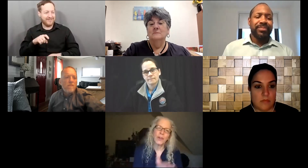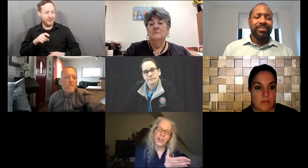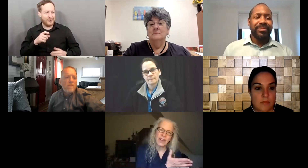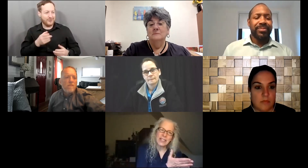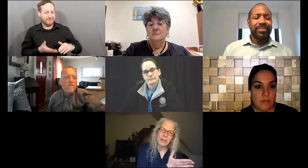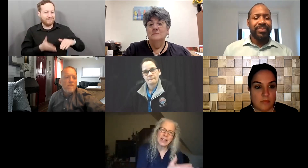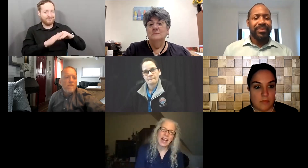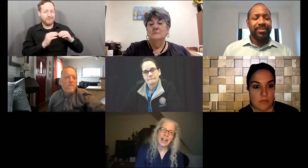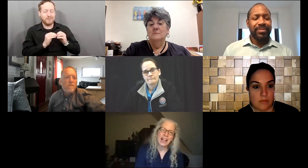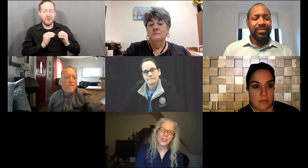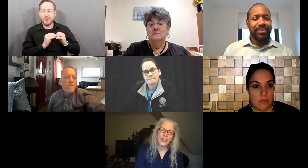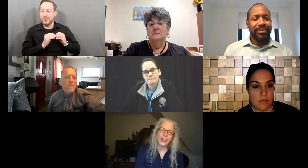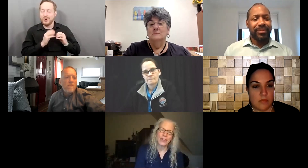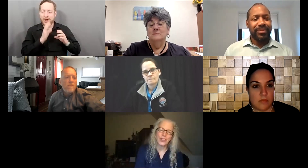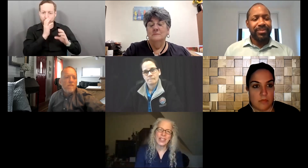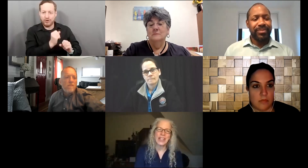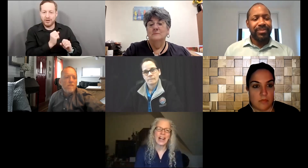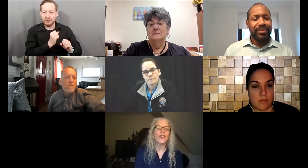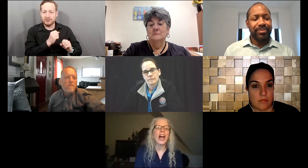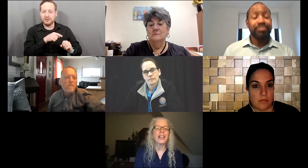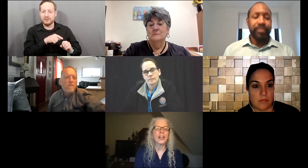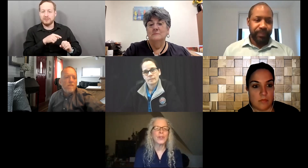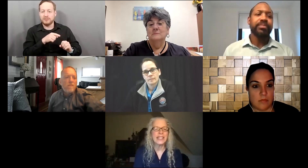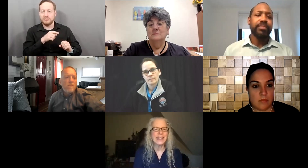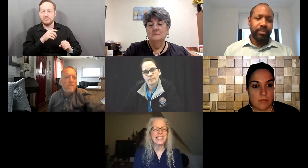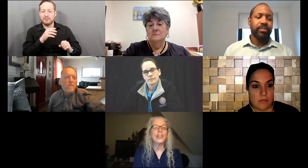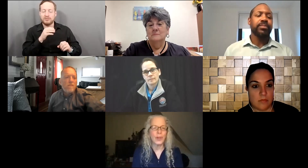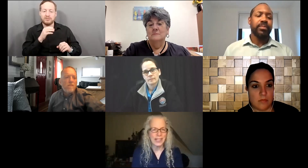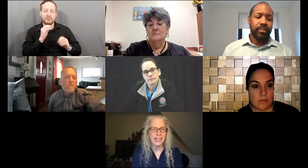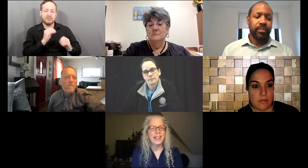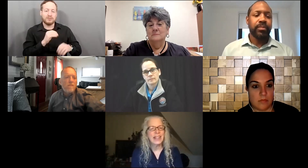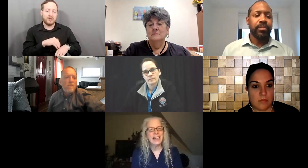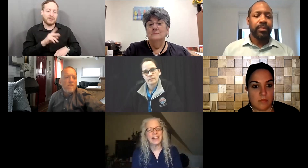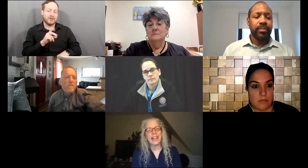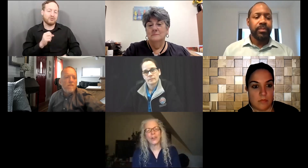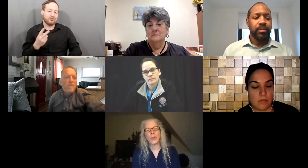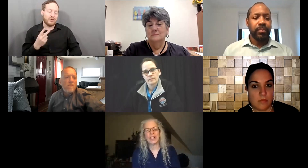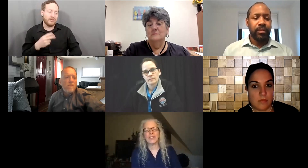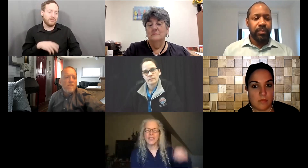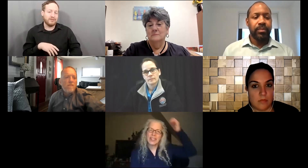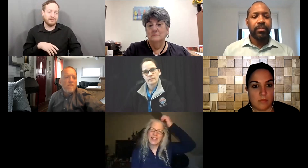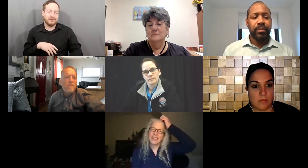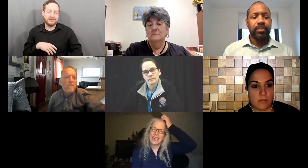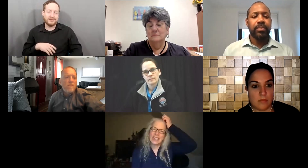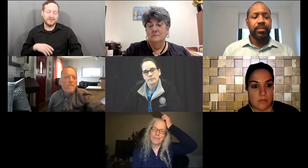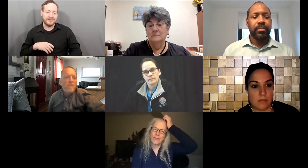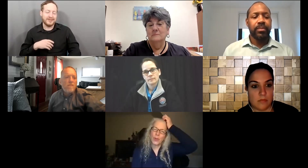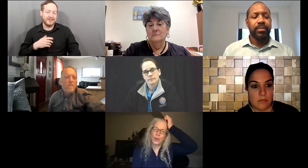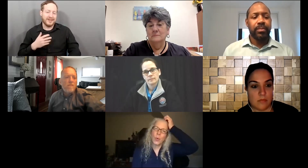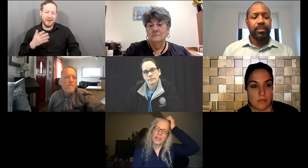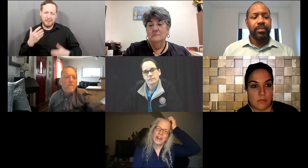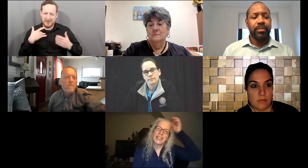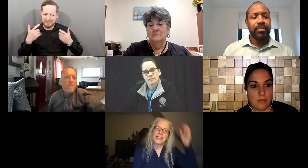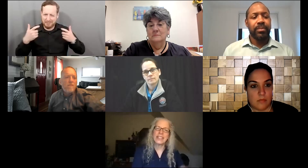it's more of an investment in the colleges and universities. And I don't know how to increase the interest in the K to 12 for